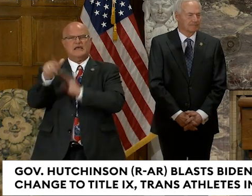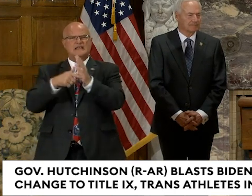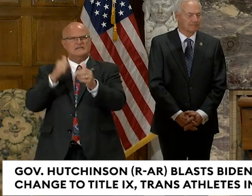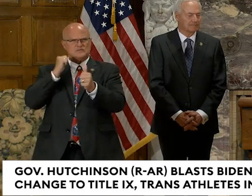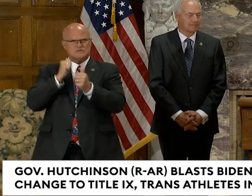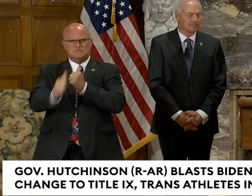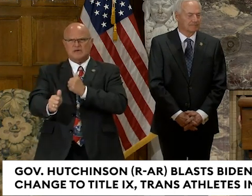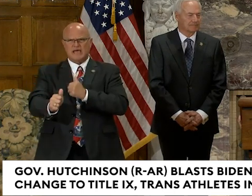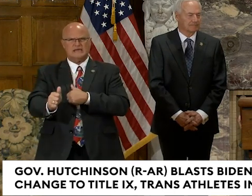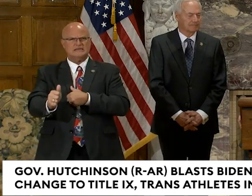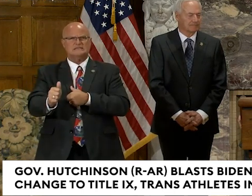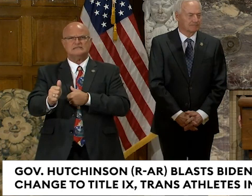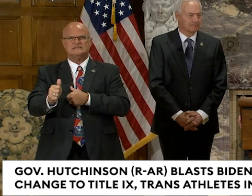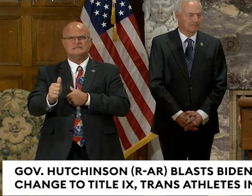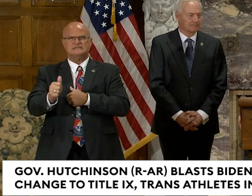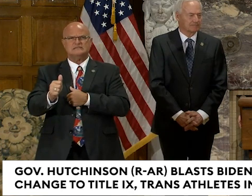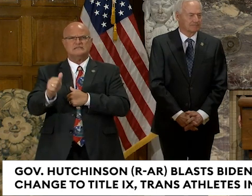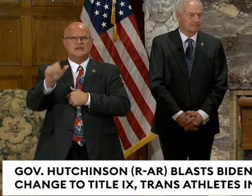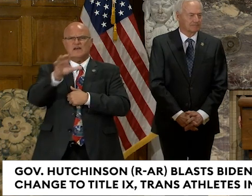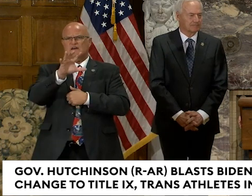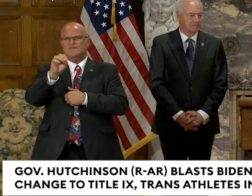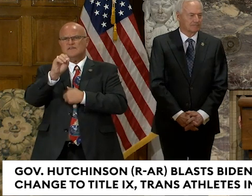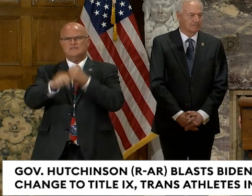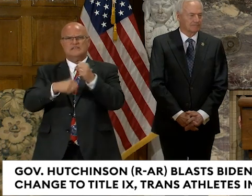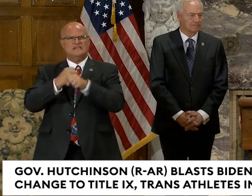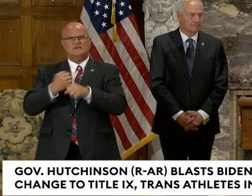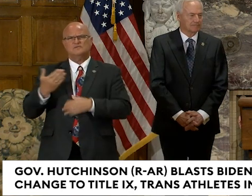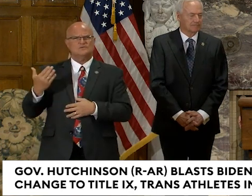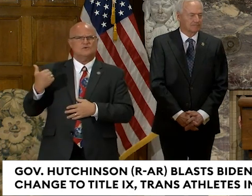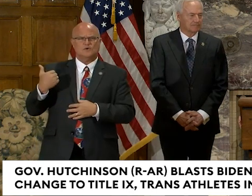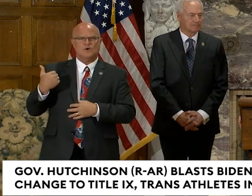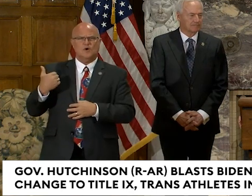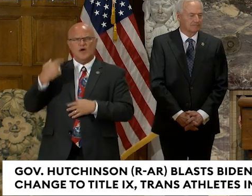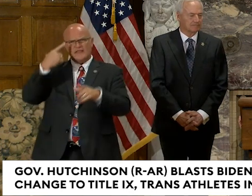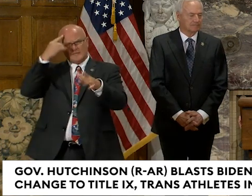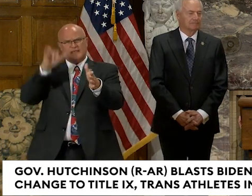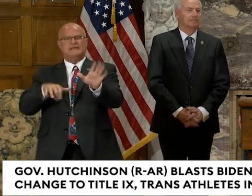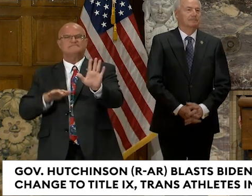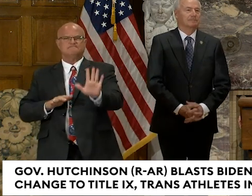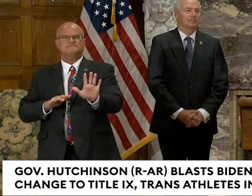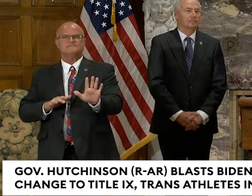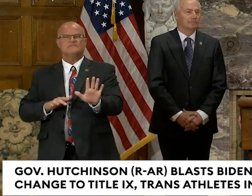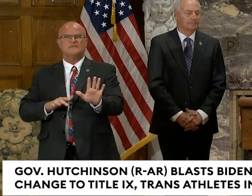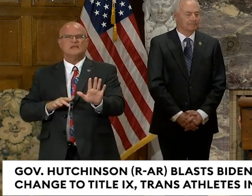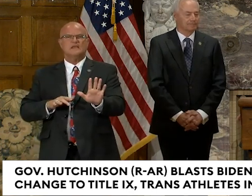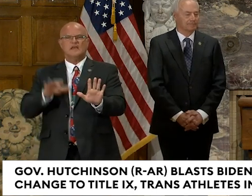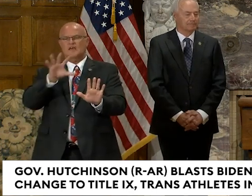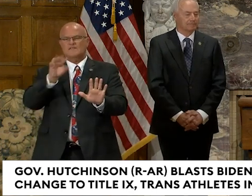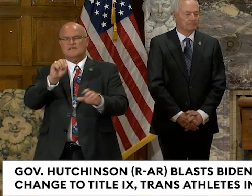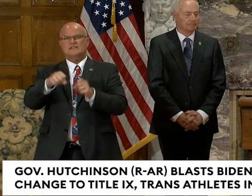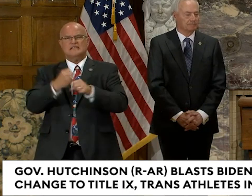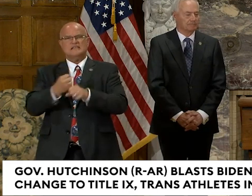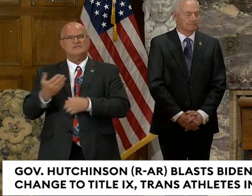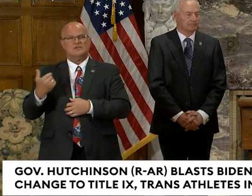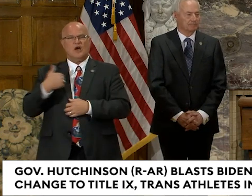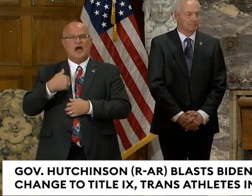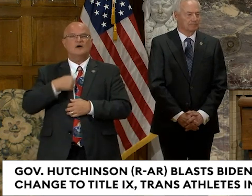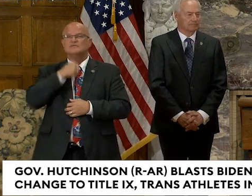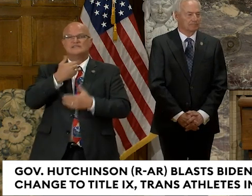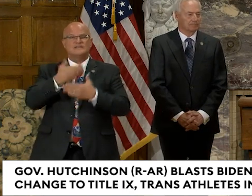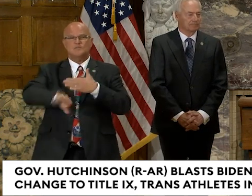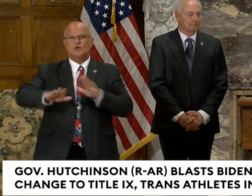passed just 50 years ago. Think about that. 50 years ago. I was